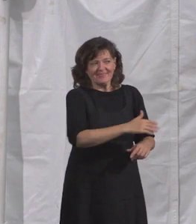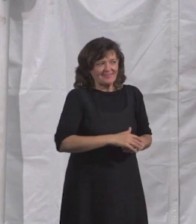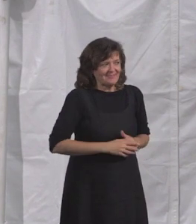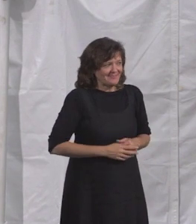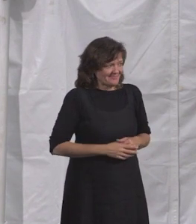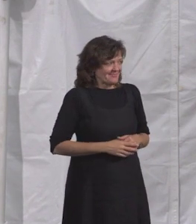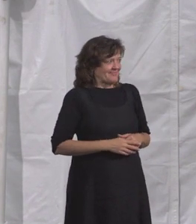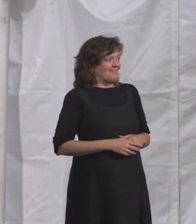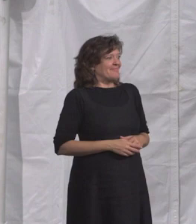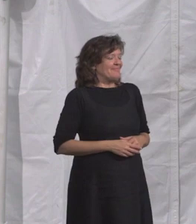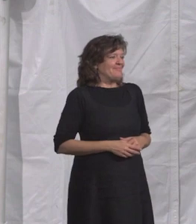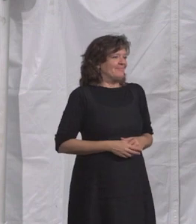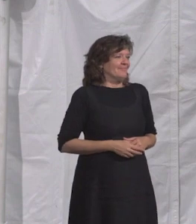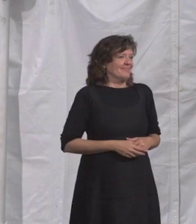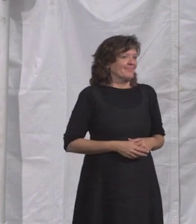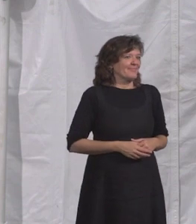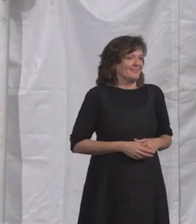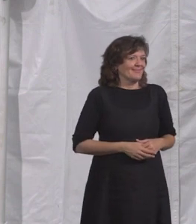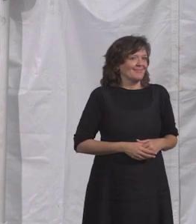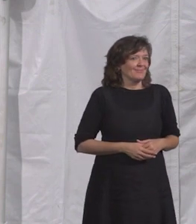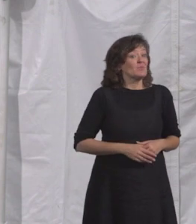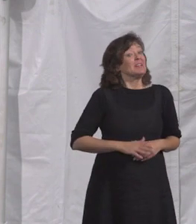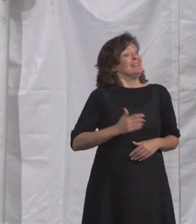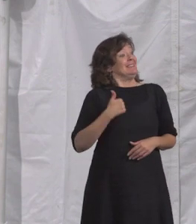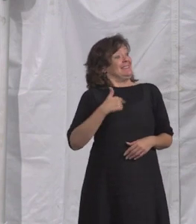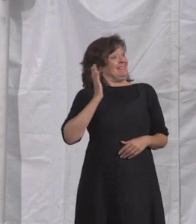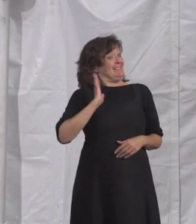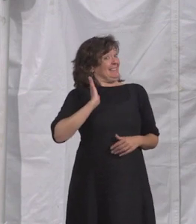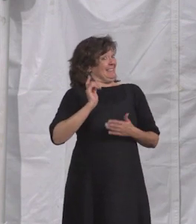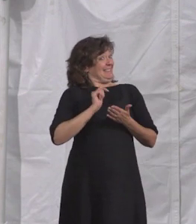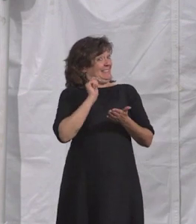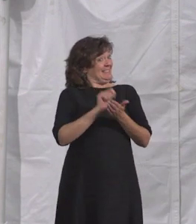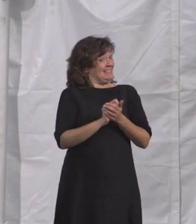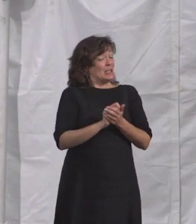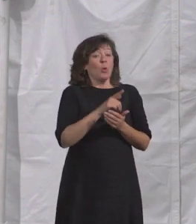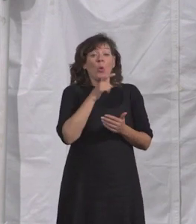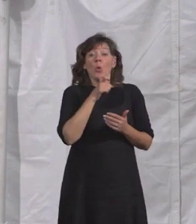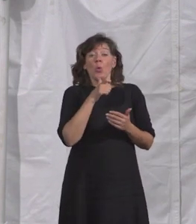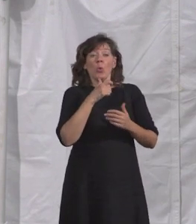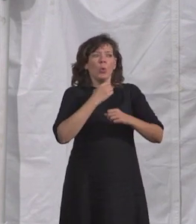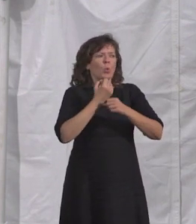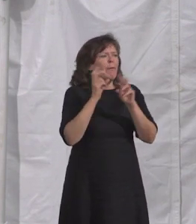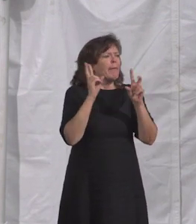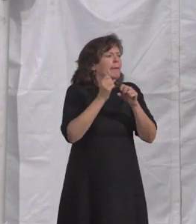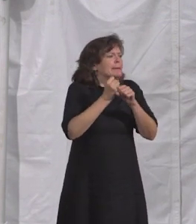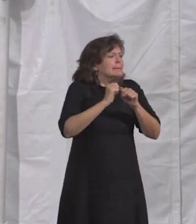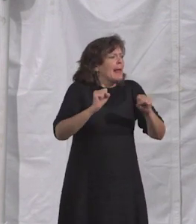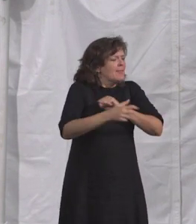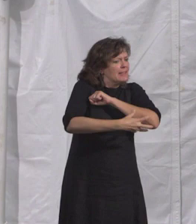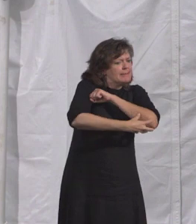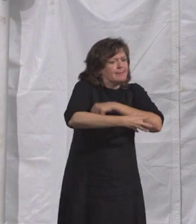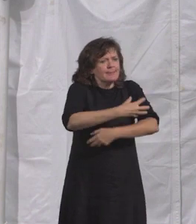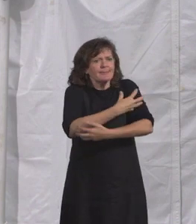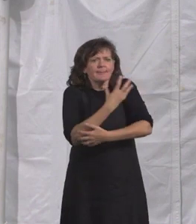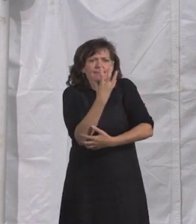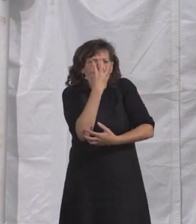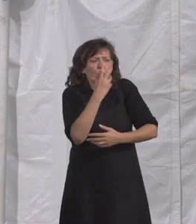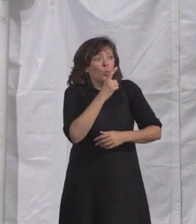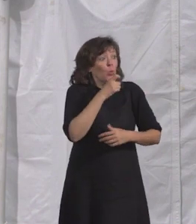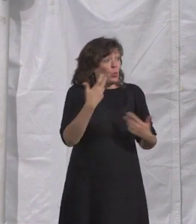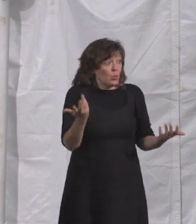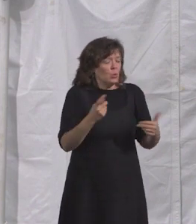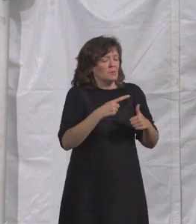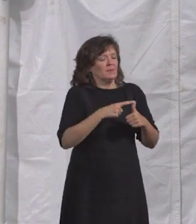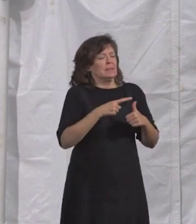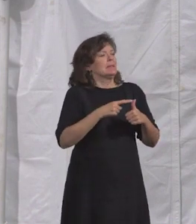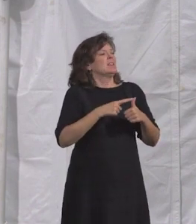When I was a kid, only 4 kinds of people wore safety gear: firefighters, construction workers, professional football players, and astronauts.